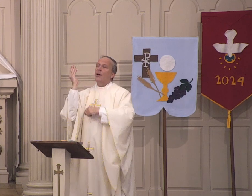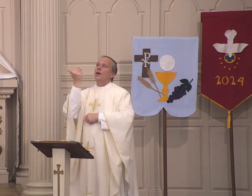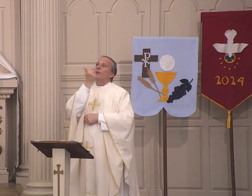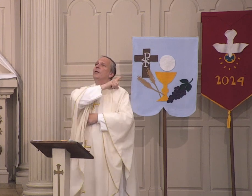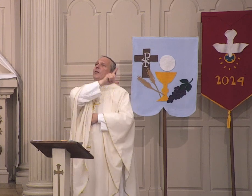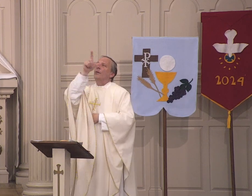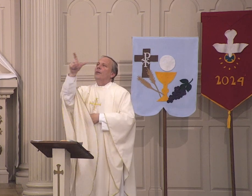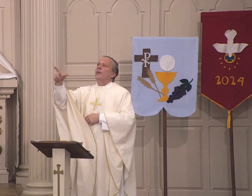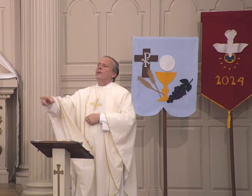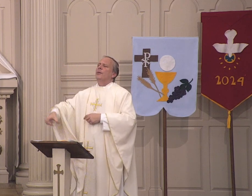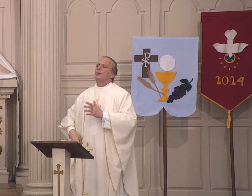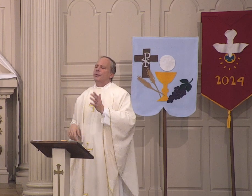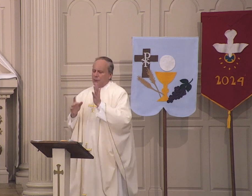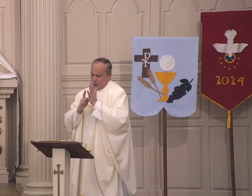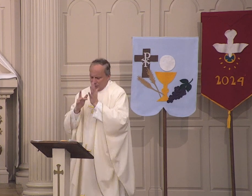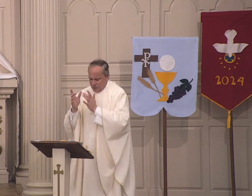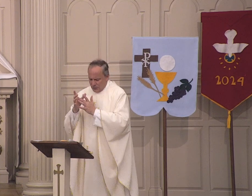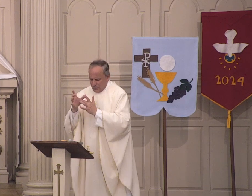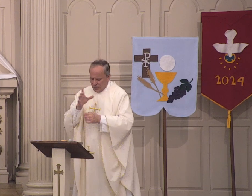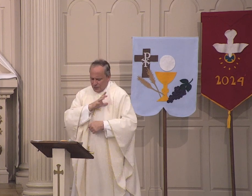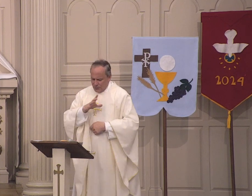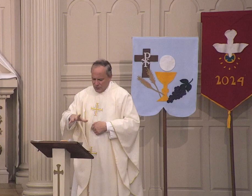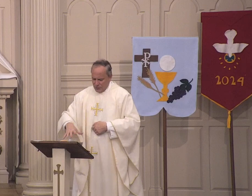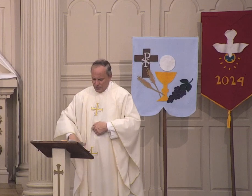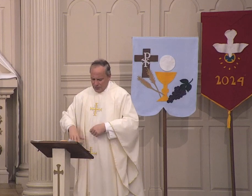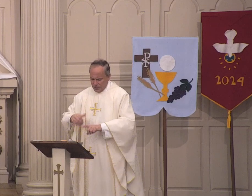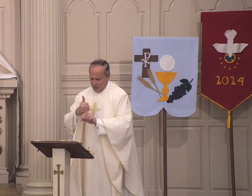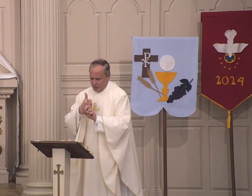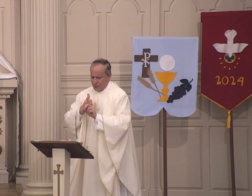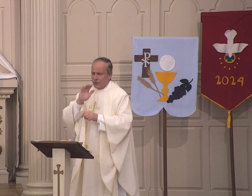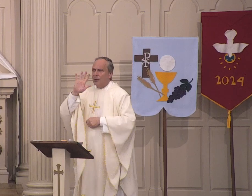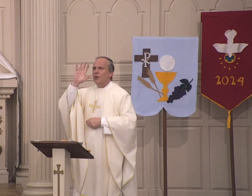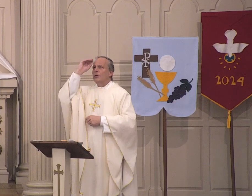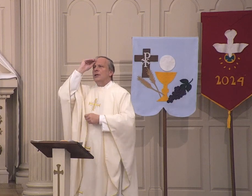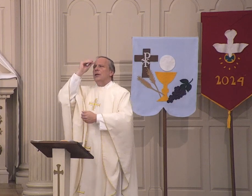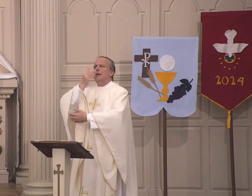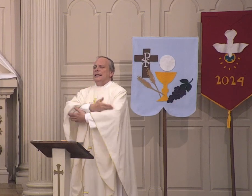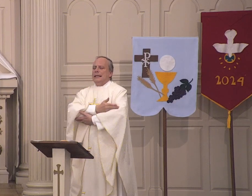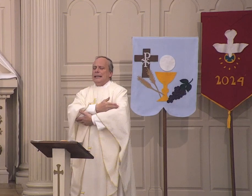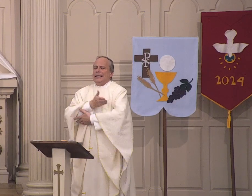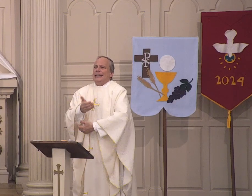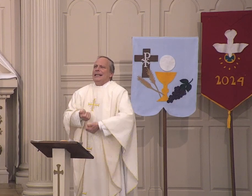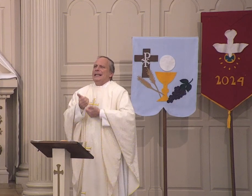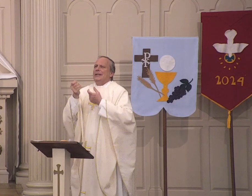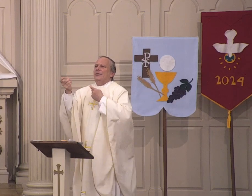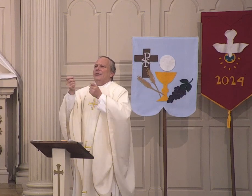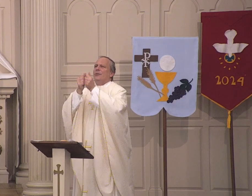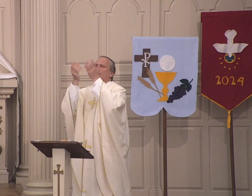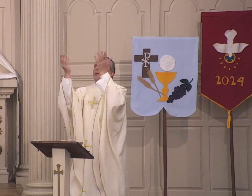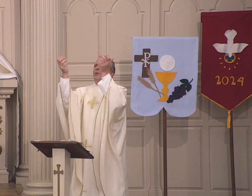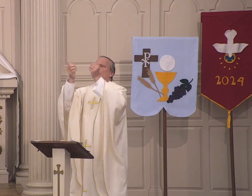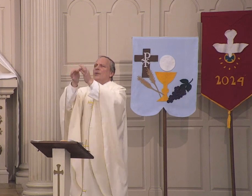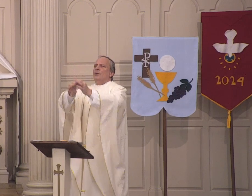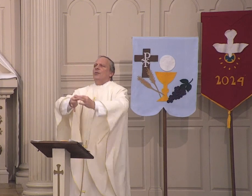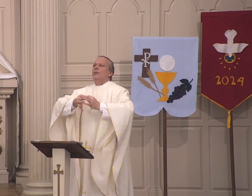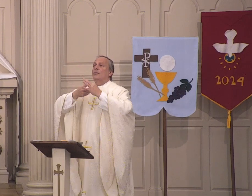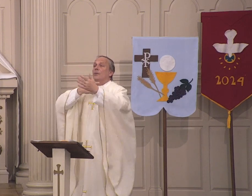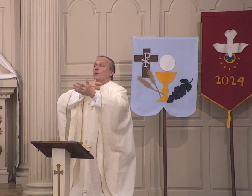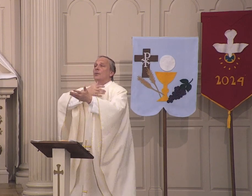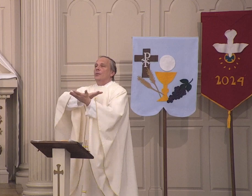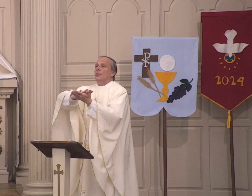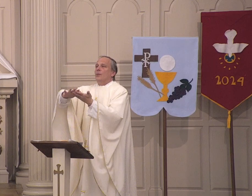Through our Lord Jesus Christ, your Son, who lives and reigns with you in the unity of the Holy